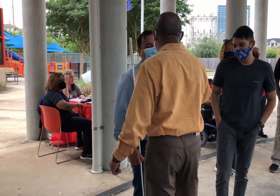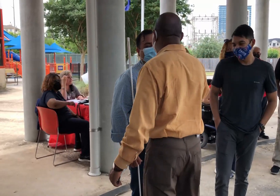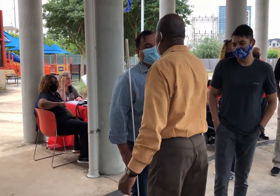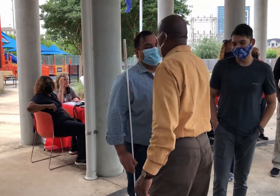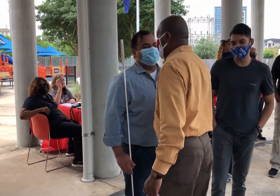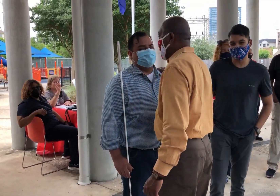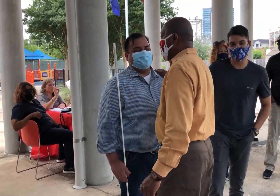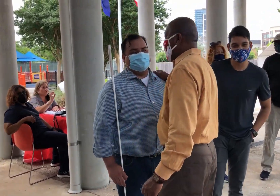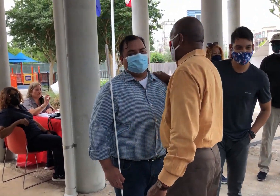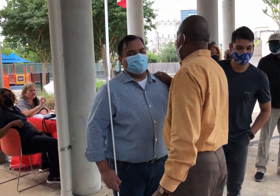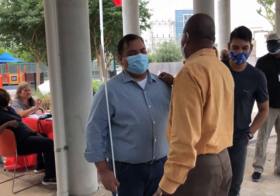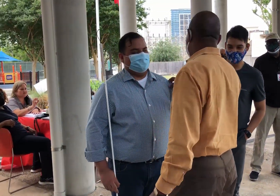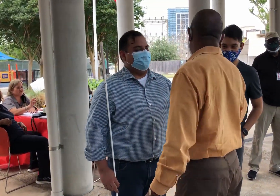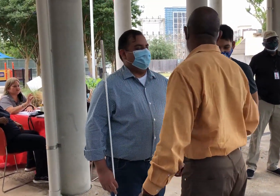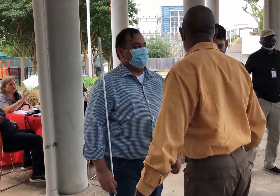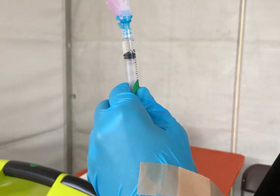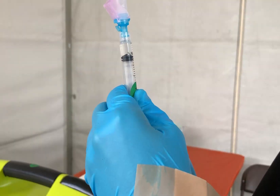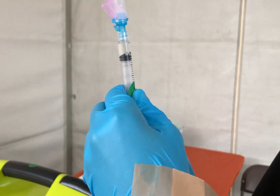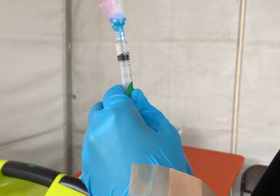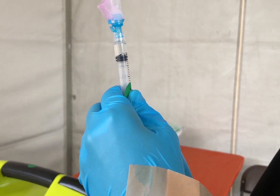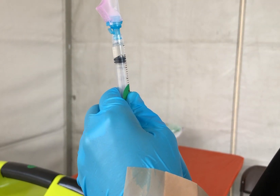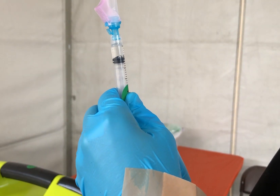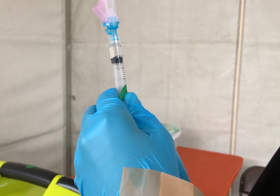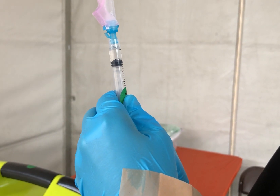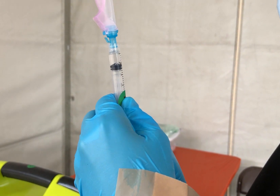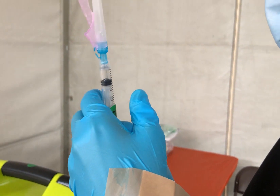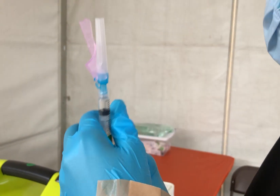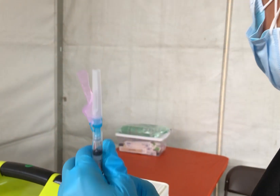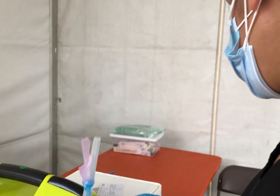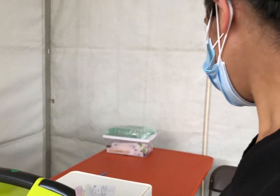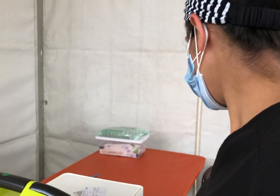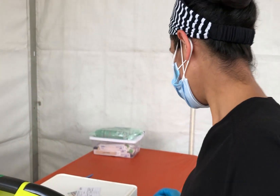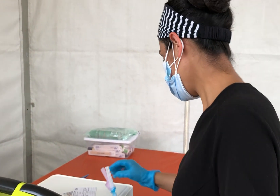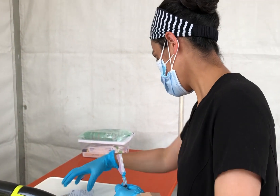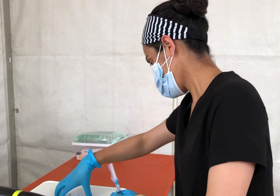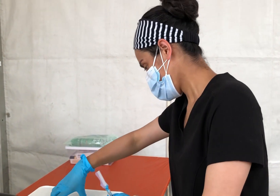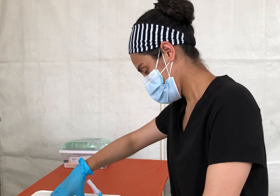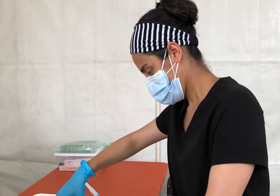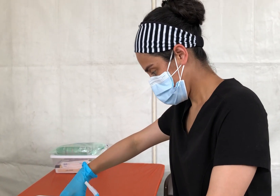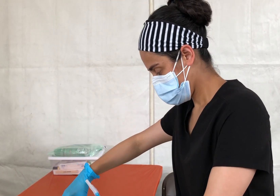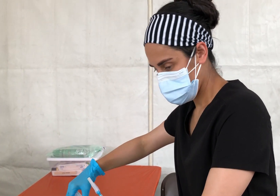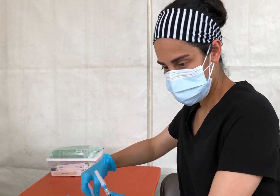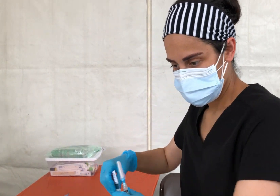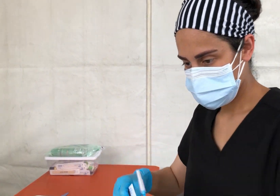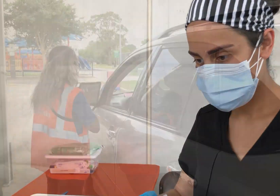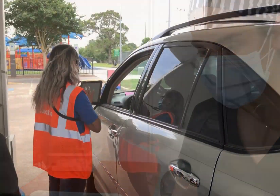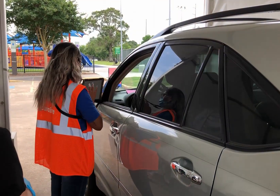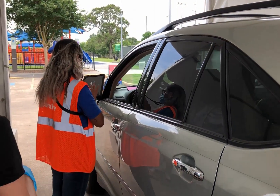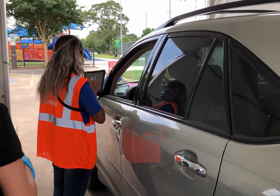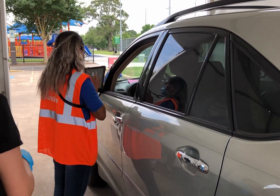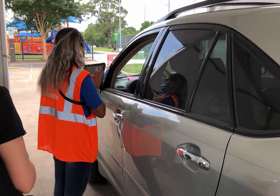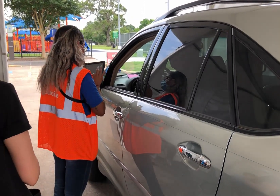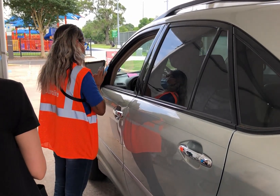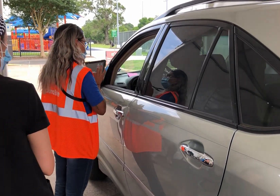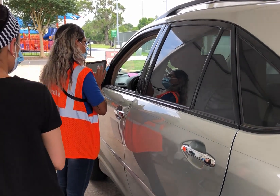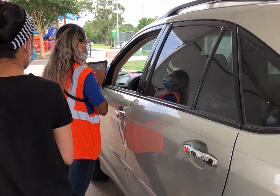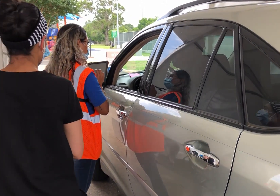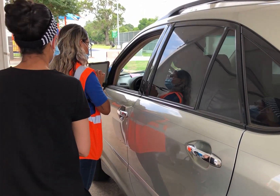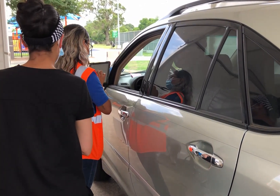here. Nurses are here ready to give the vaccine to people. And the focus is